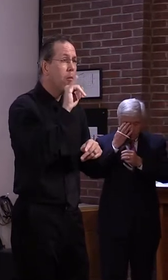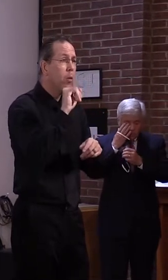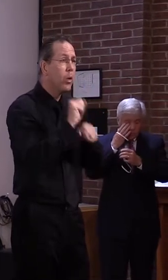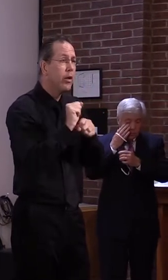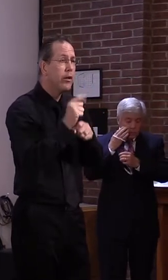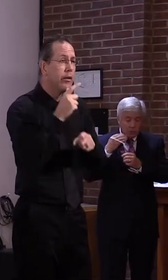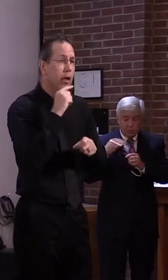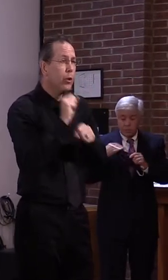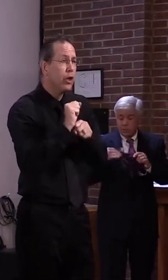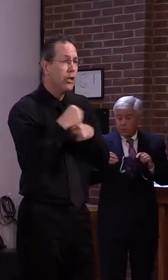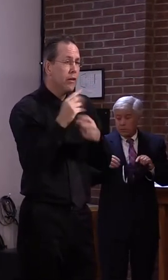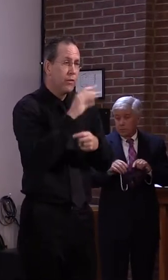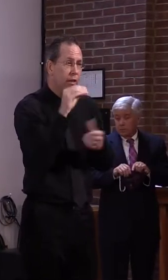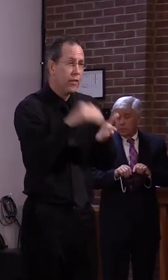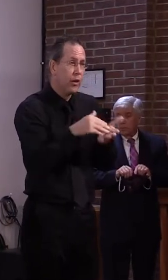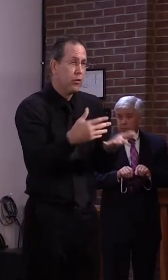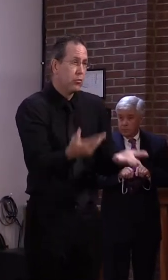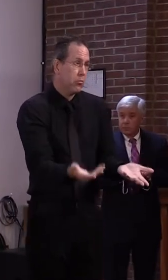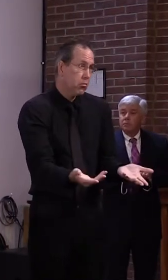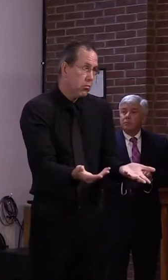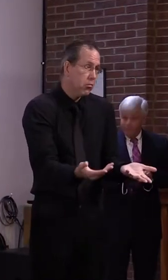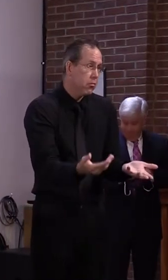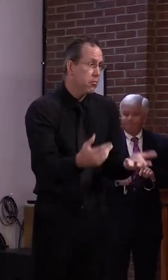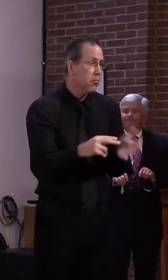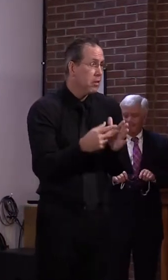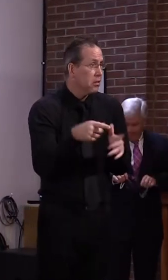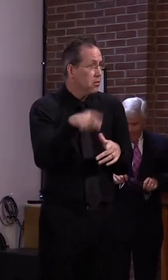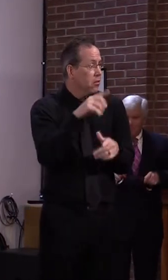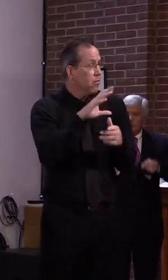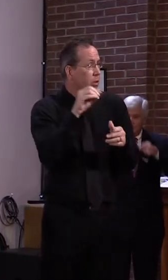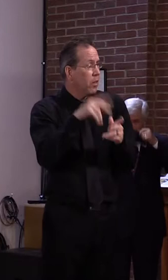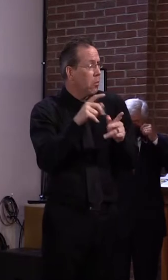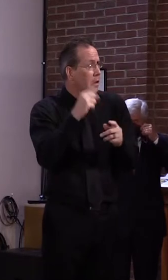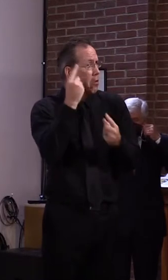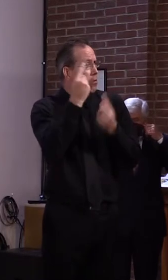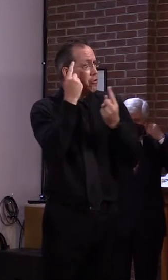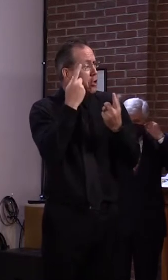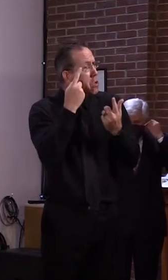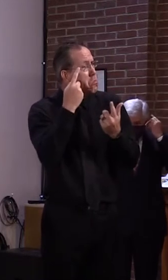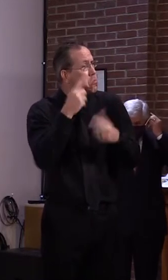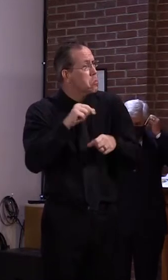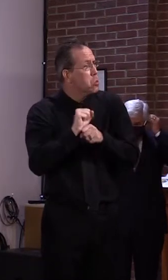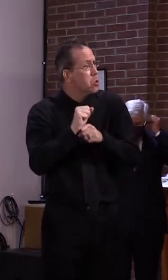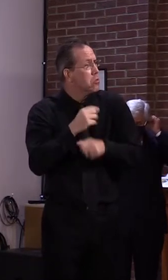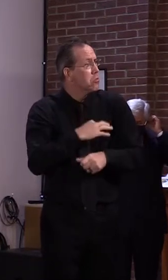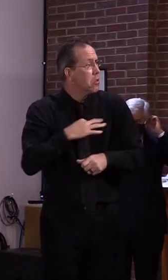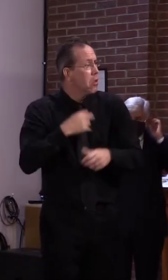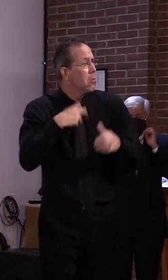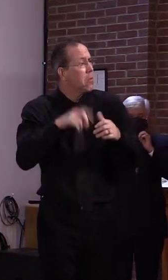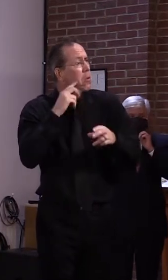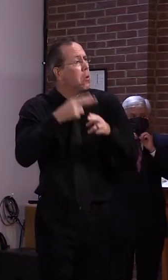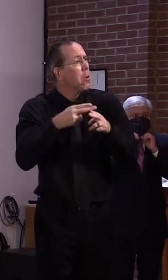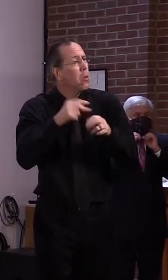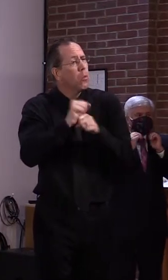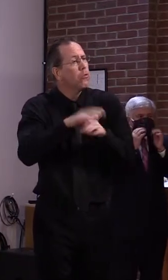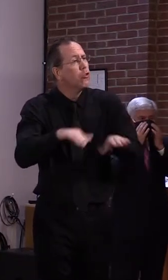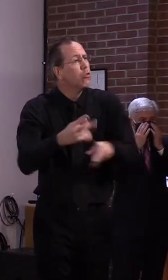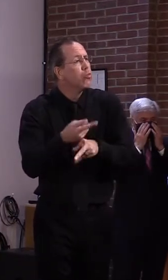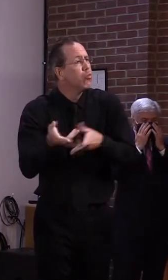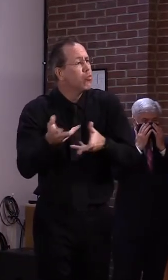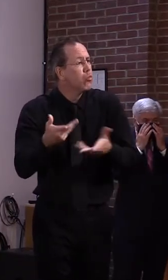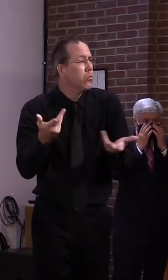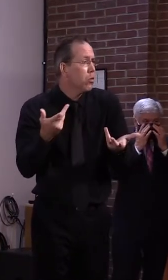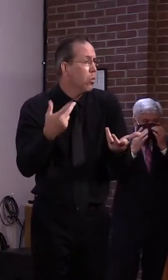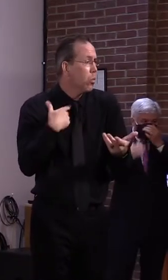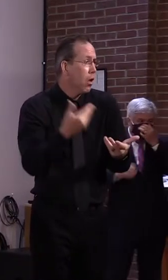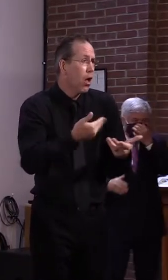If you have an interest in early childhood care and learning, reach out to us because we could use the help